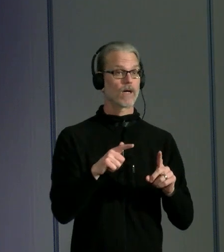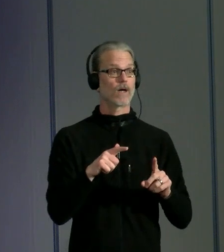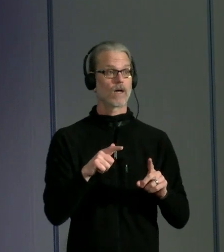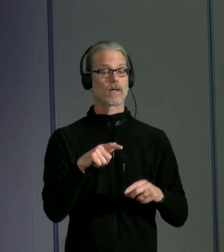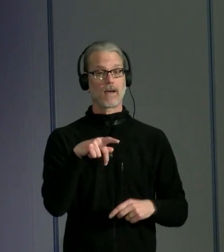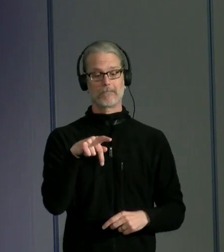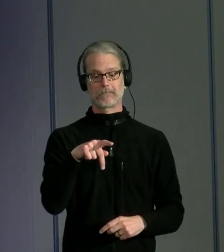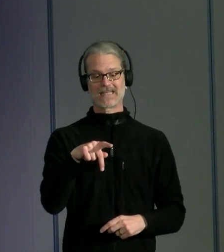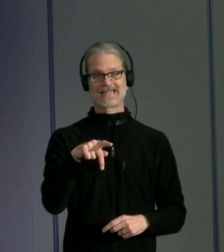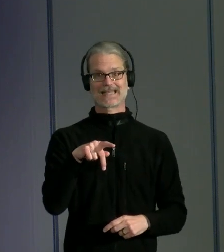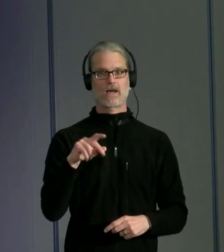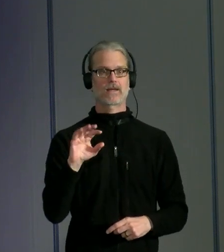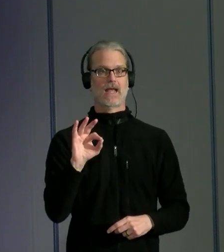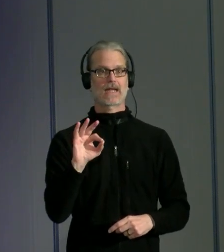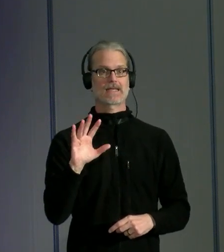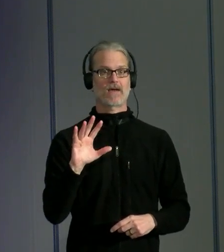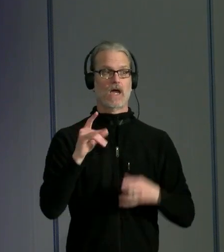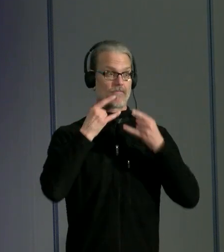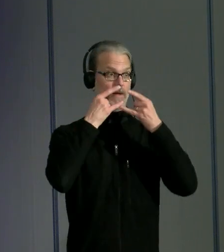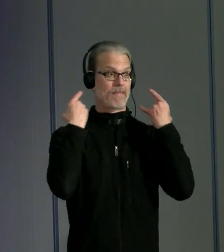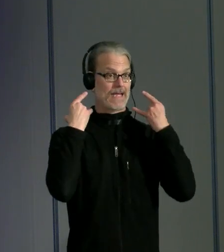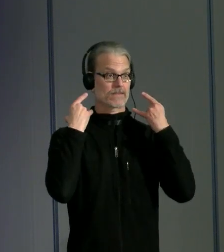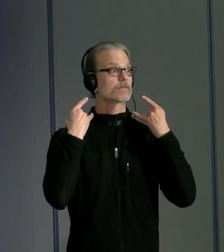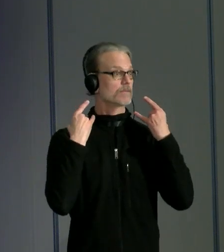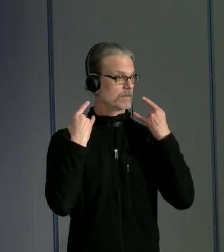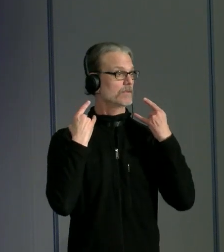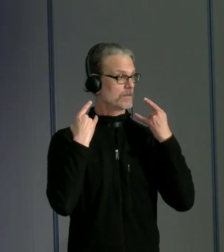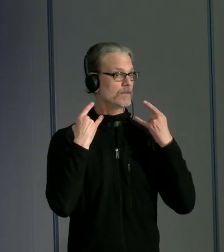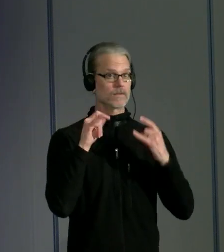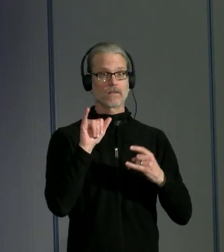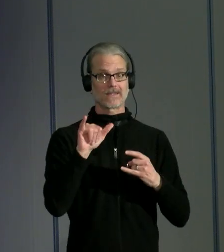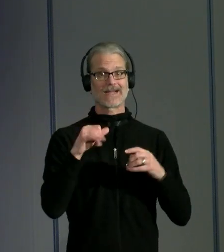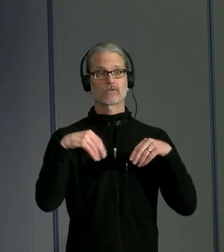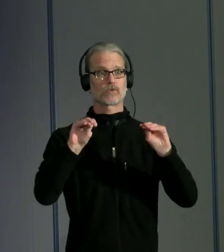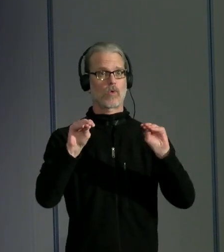type masks, such as those that are sold by